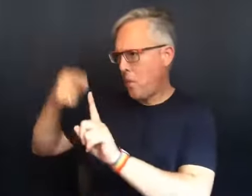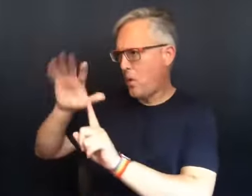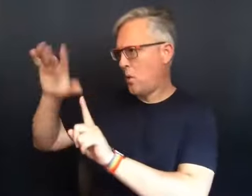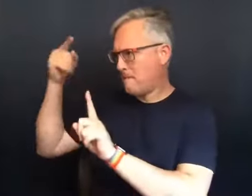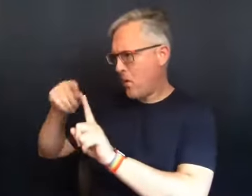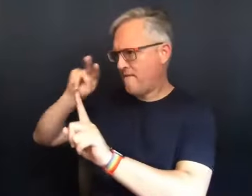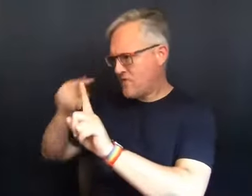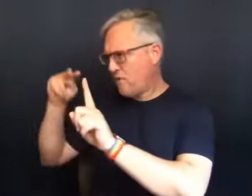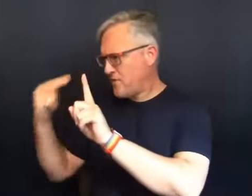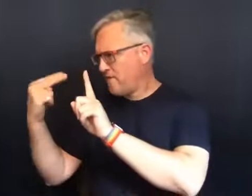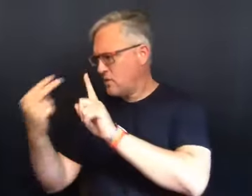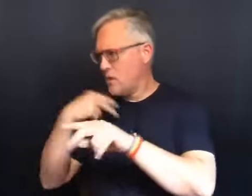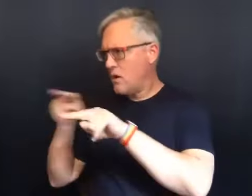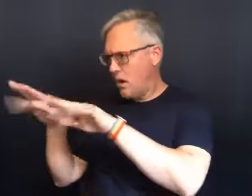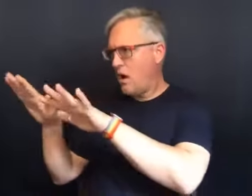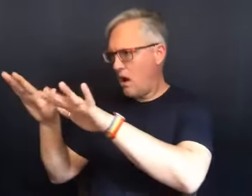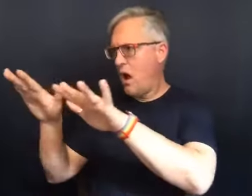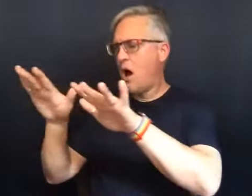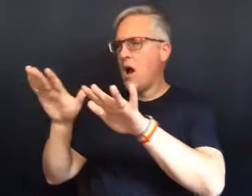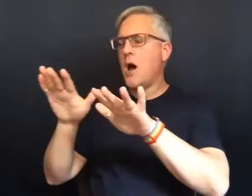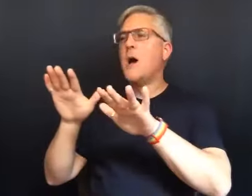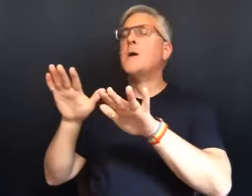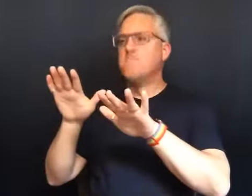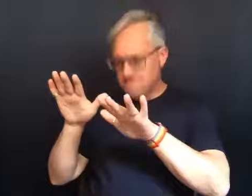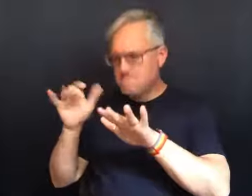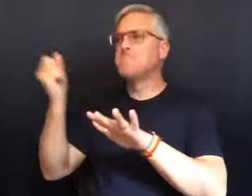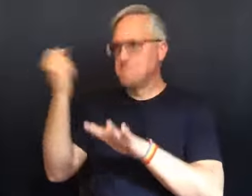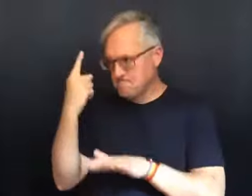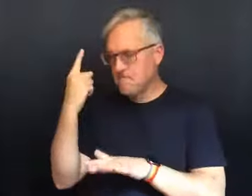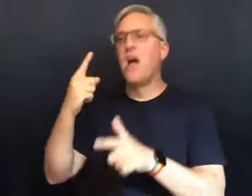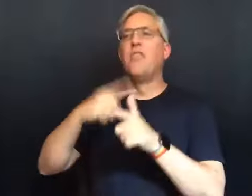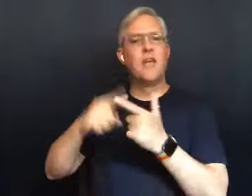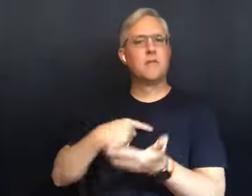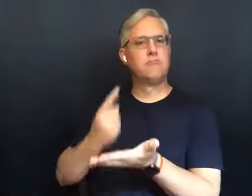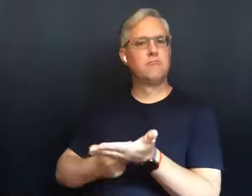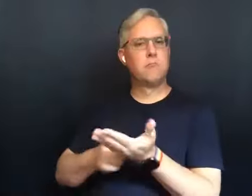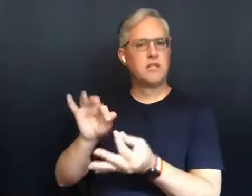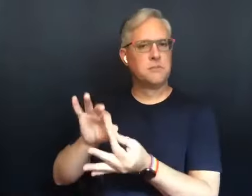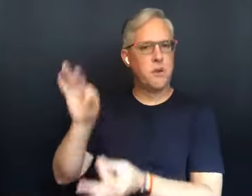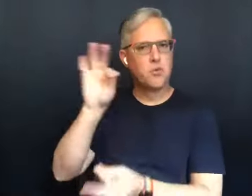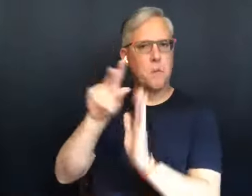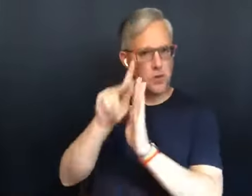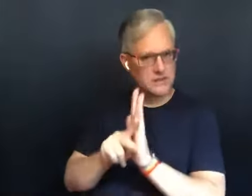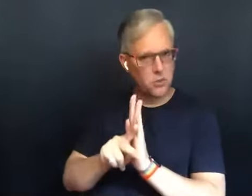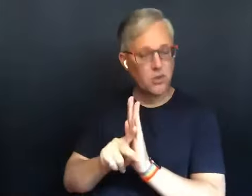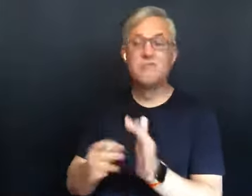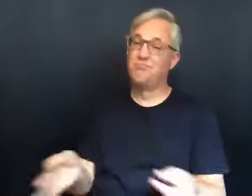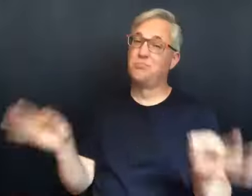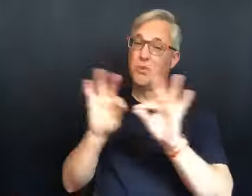listen first and understand all points of view, and then speak what I think is the spiritual principles and the right